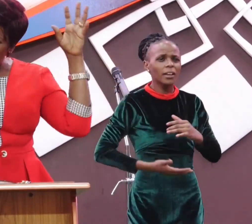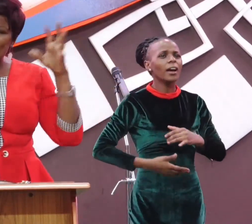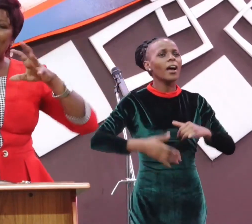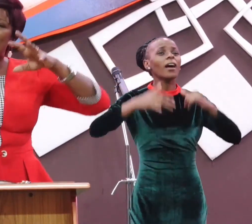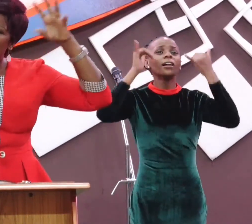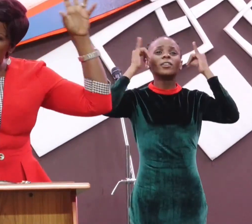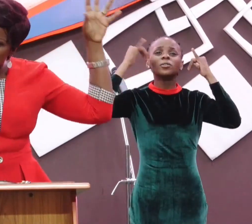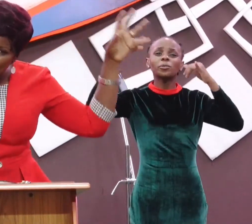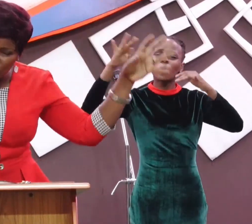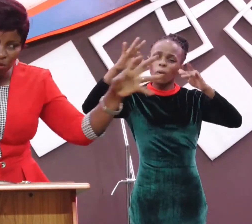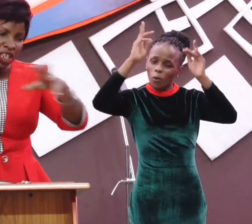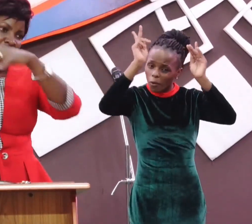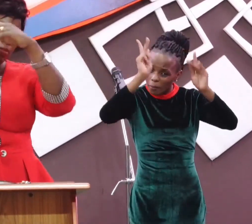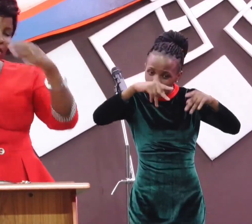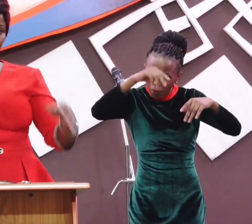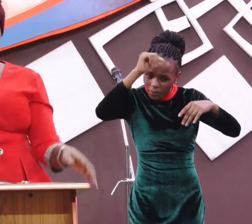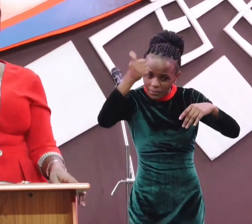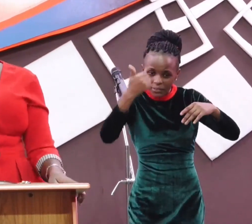cries. I